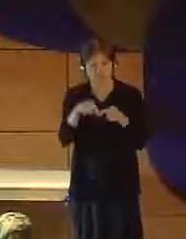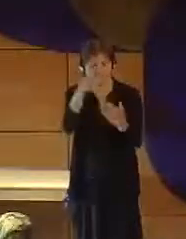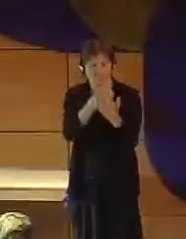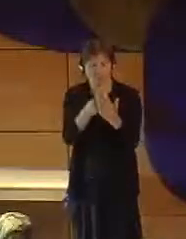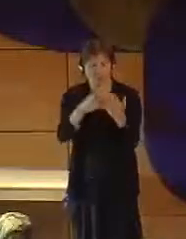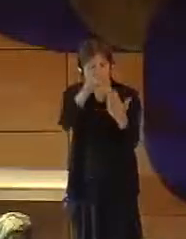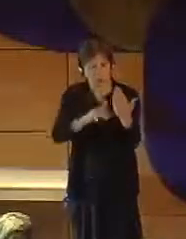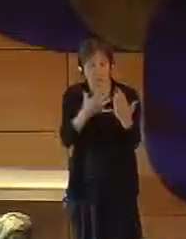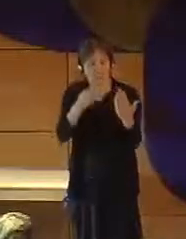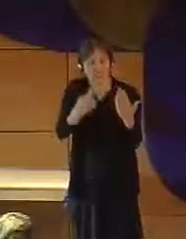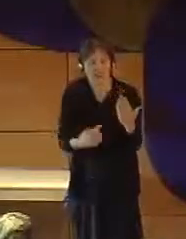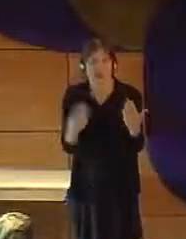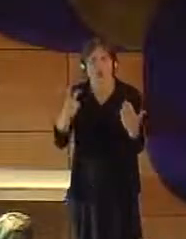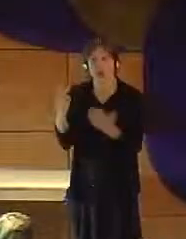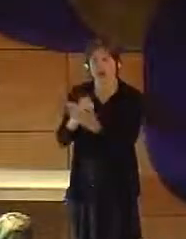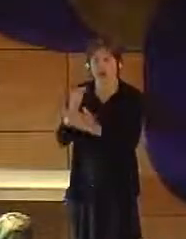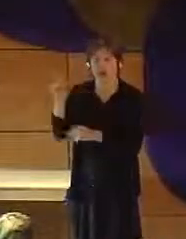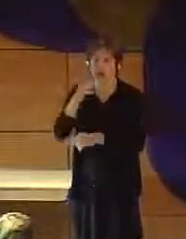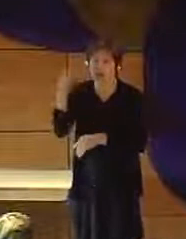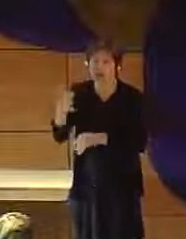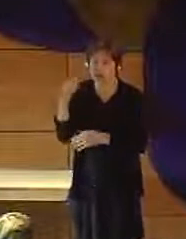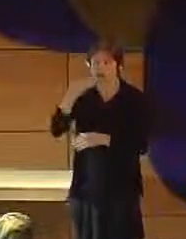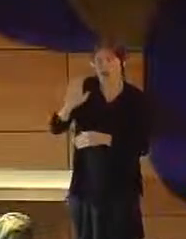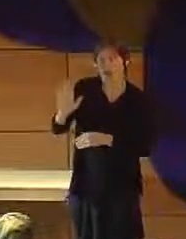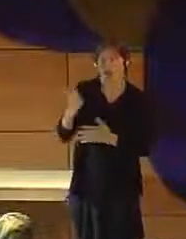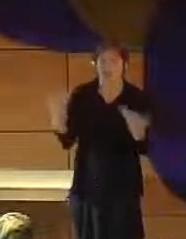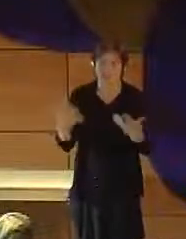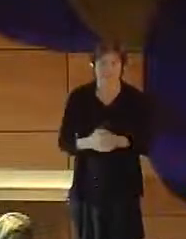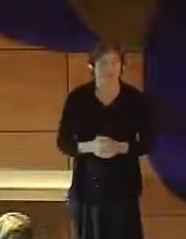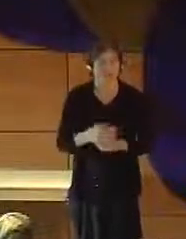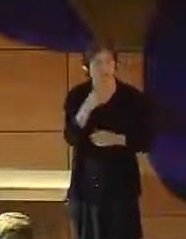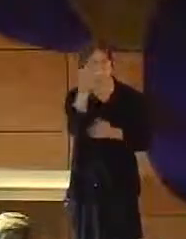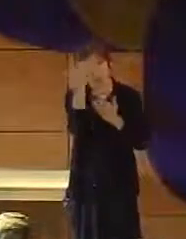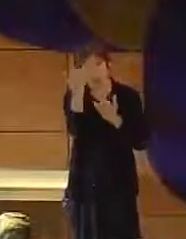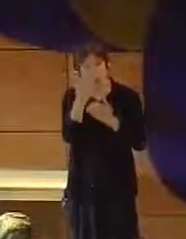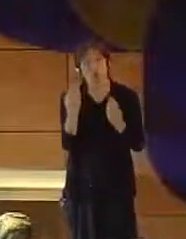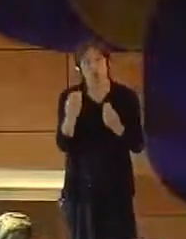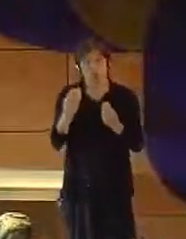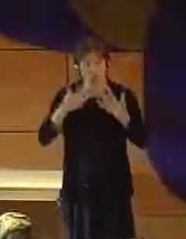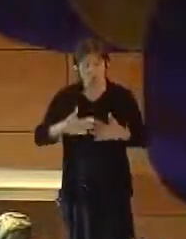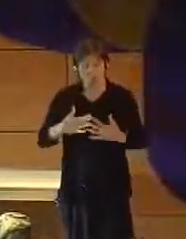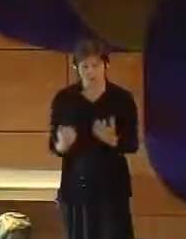testosterone, it would tell you probably ought to give it in the morning, because that's the way it normally does.